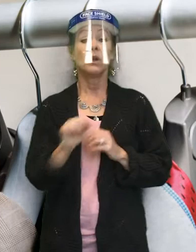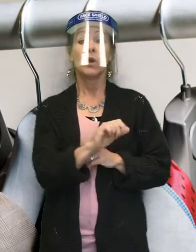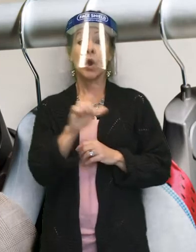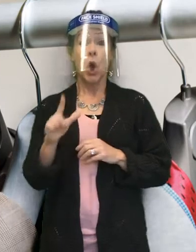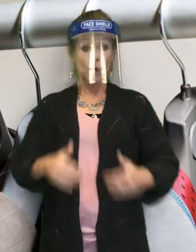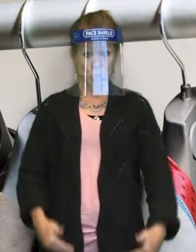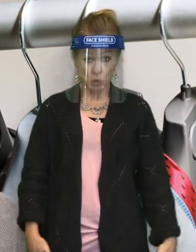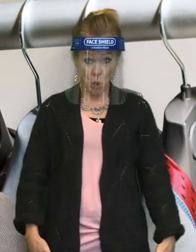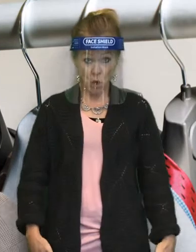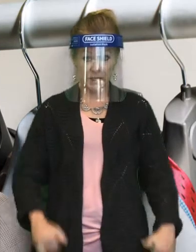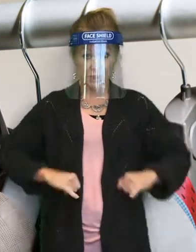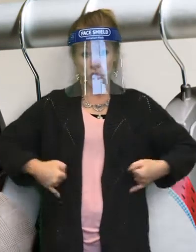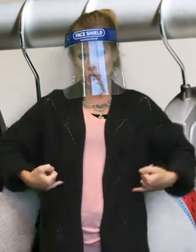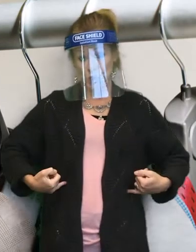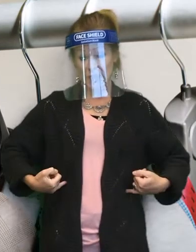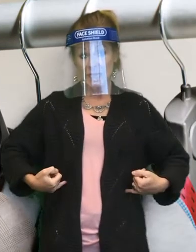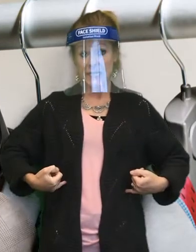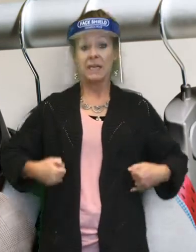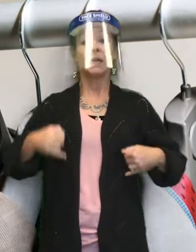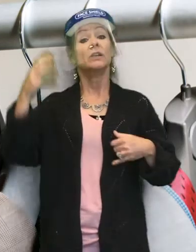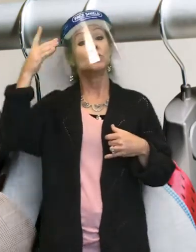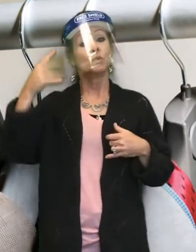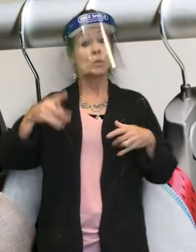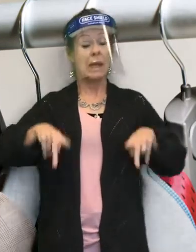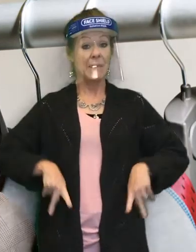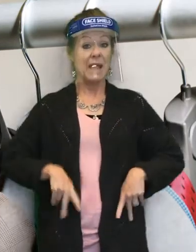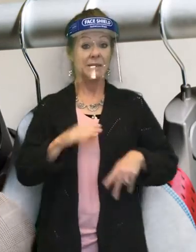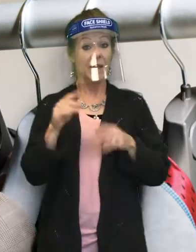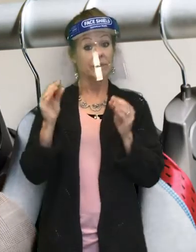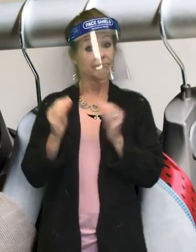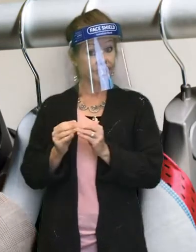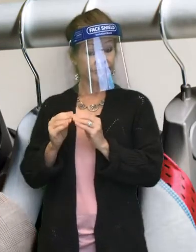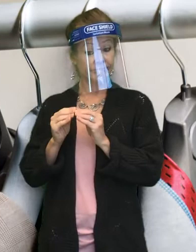All shorts, jeans, sweatpants,